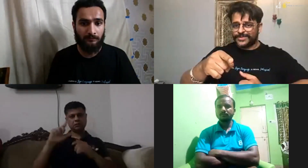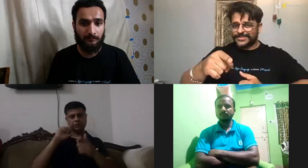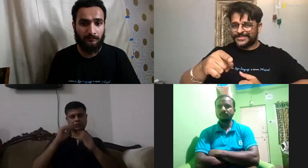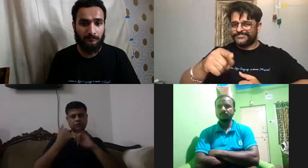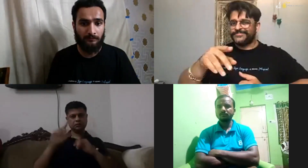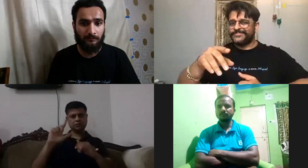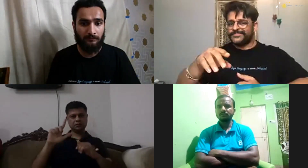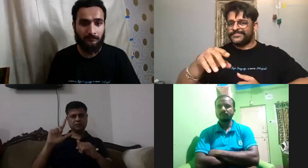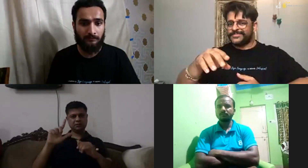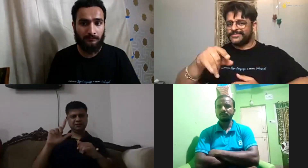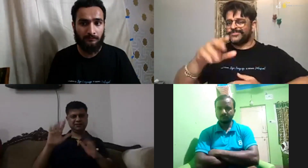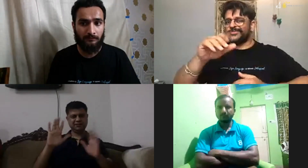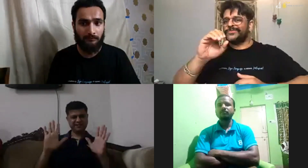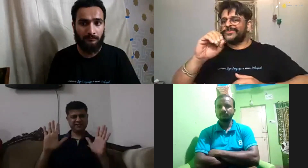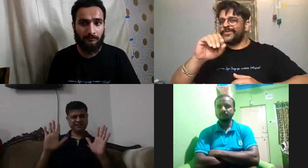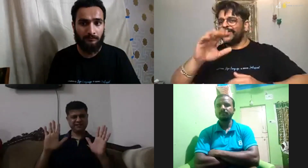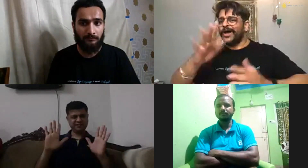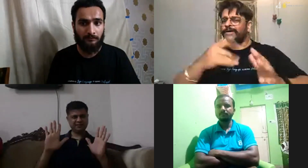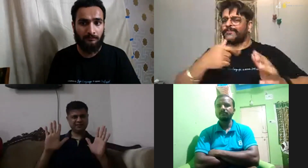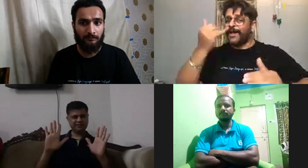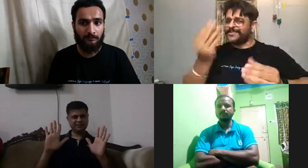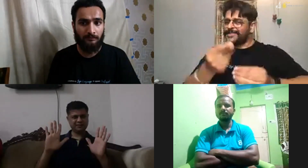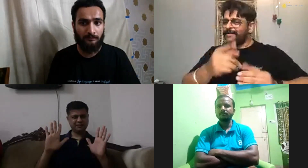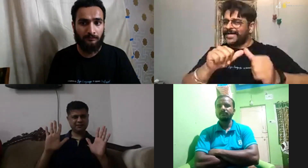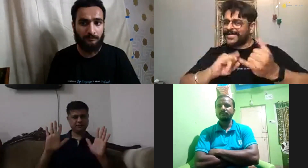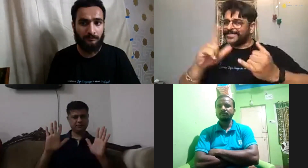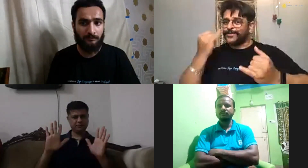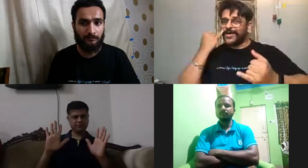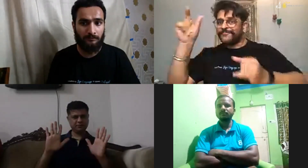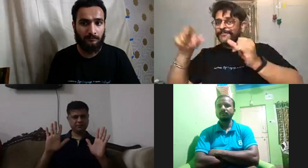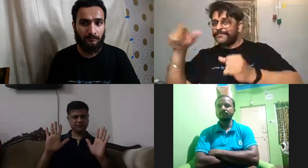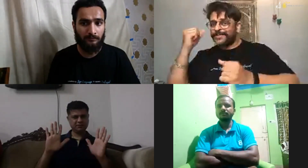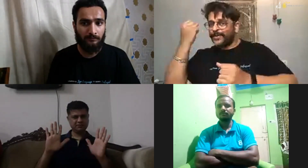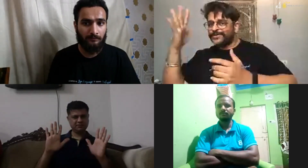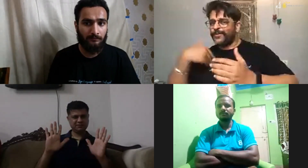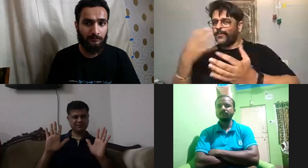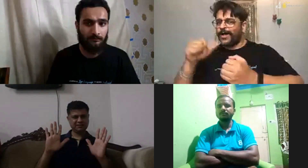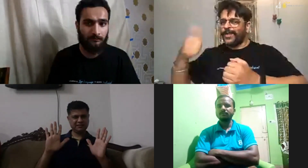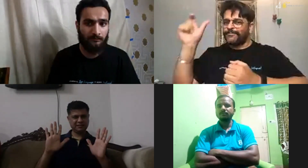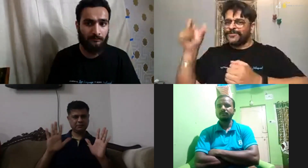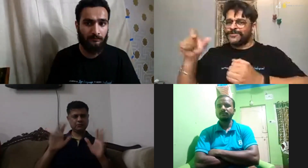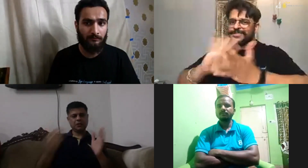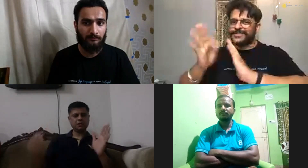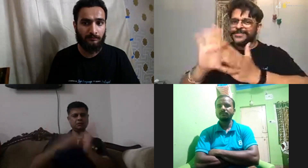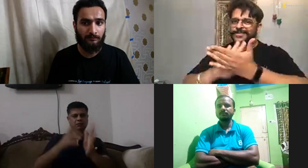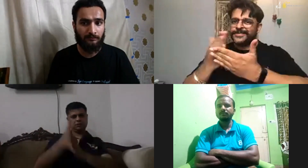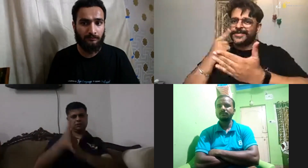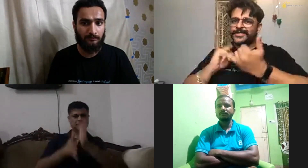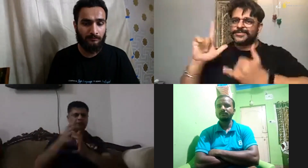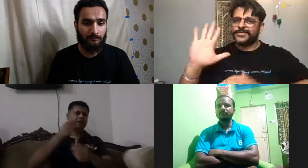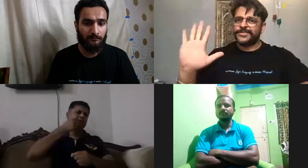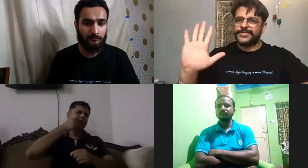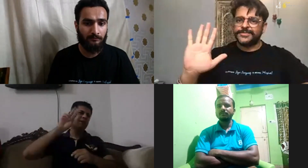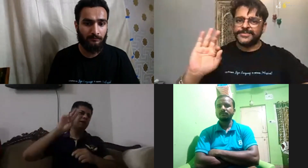right? ISL. yes. Okay. So why? Because some ASL, so if people are not understanding, I'd like